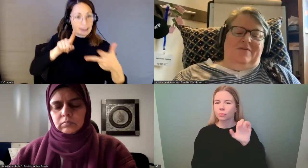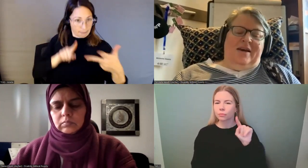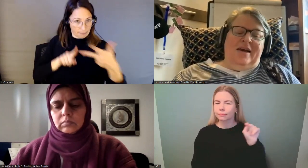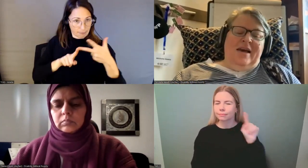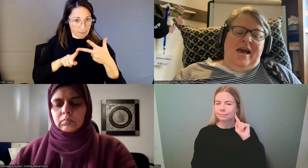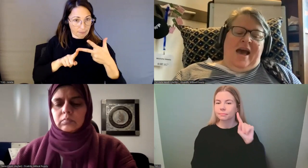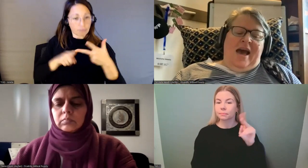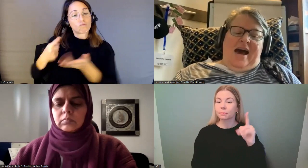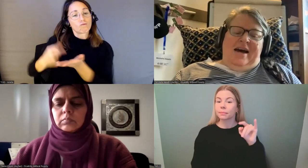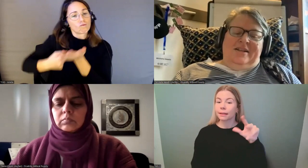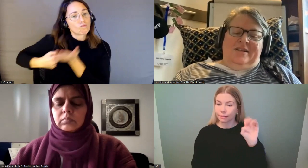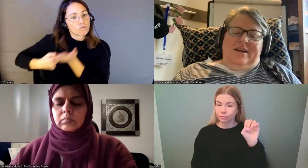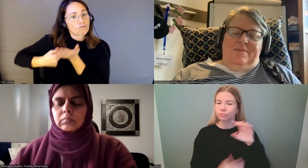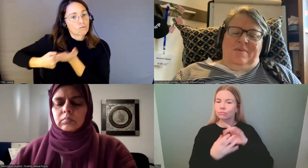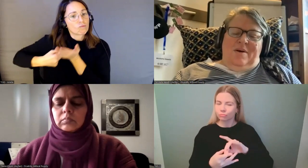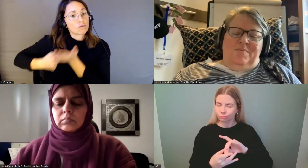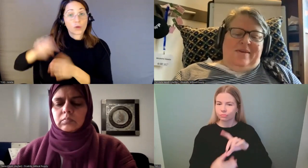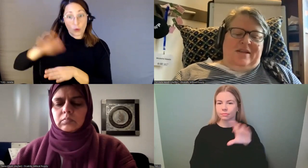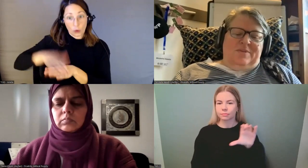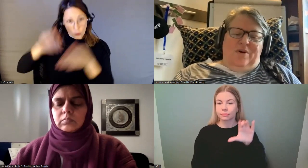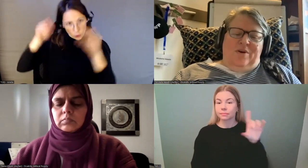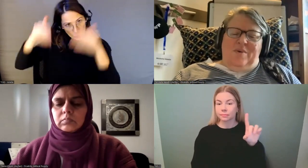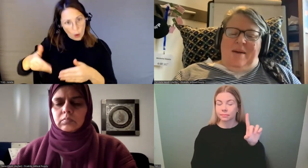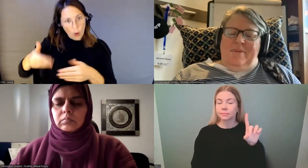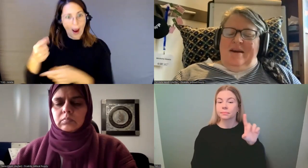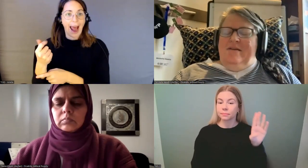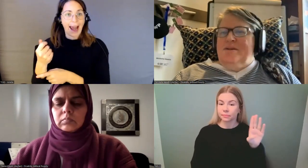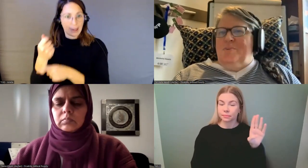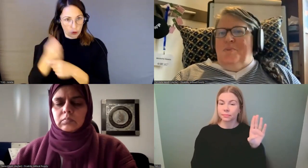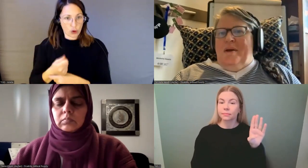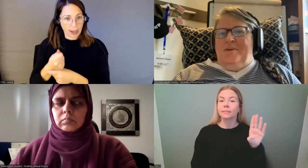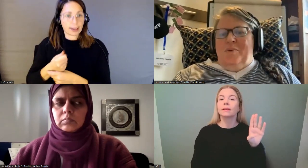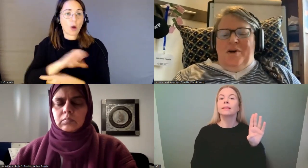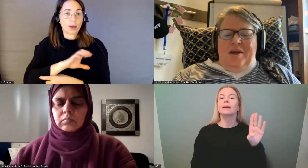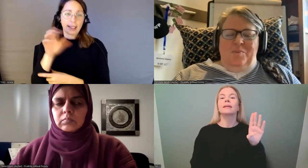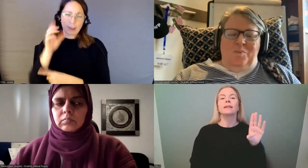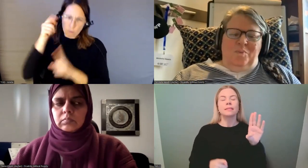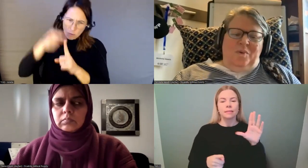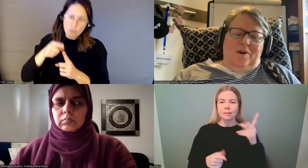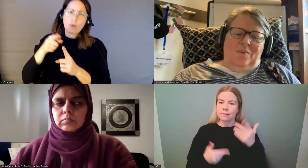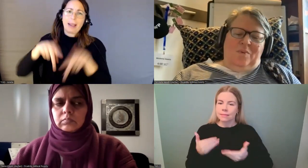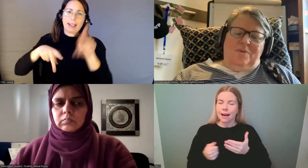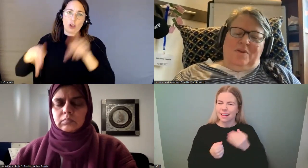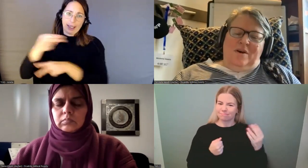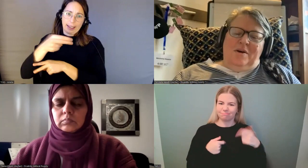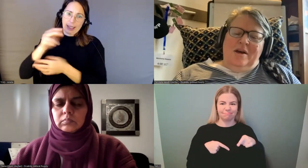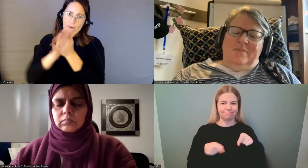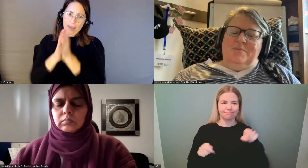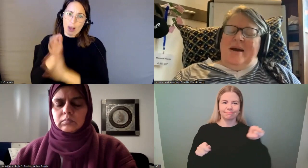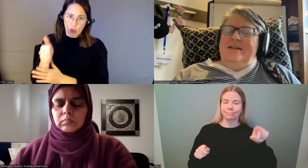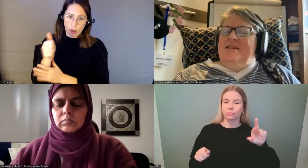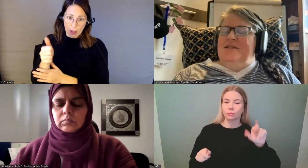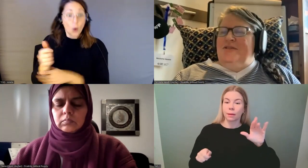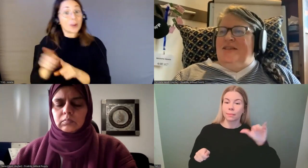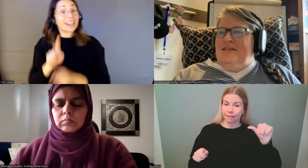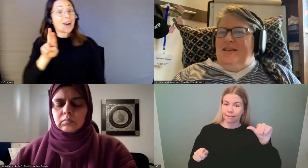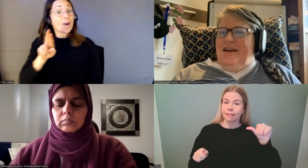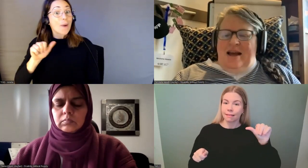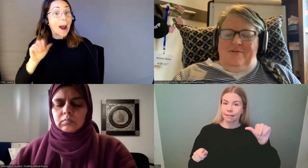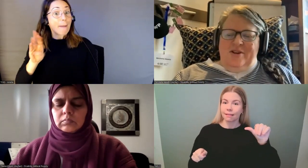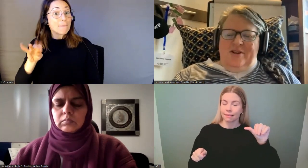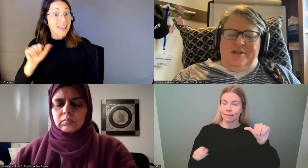Disability Benefit, and by this point, Rabia is working, with the perspectives